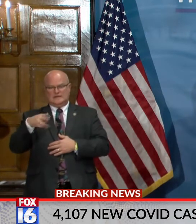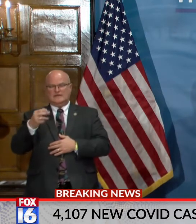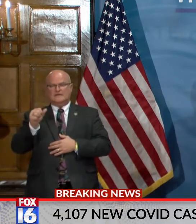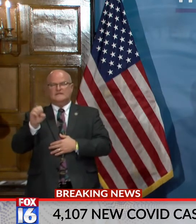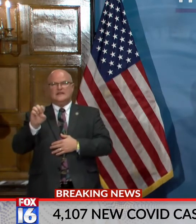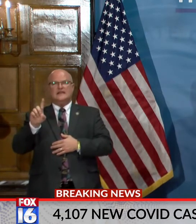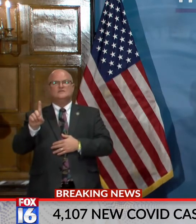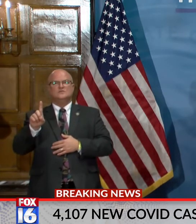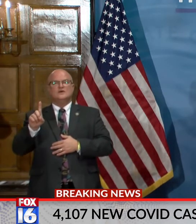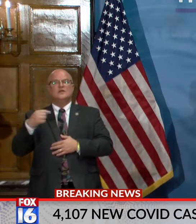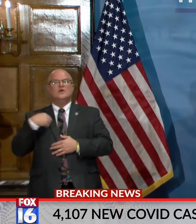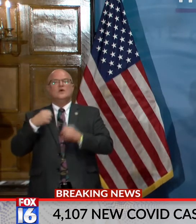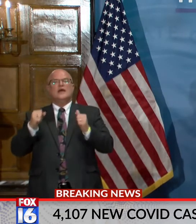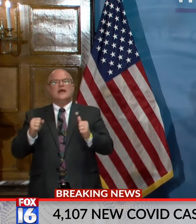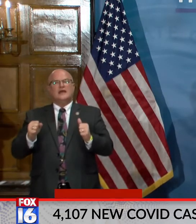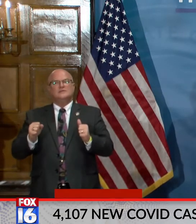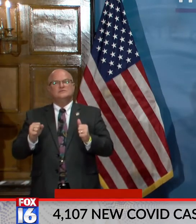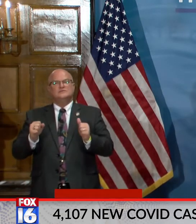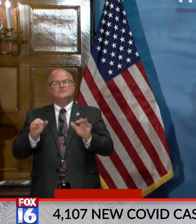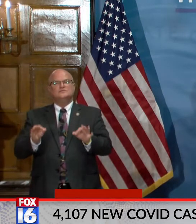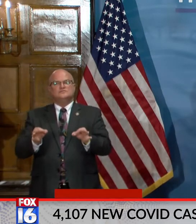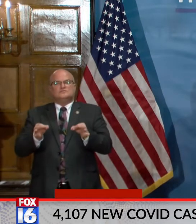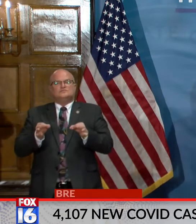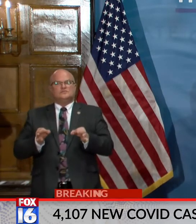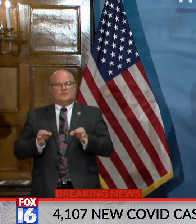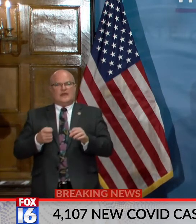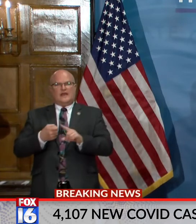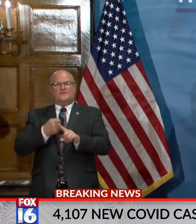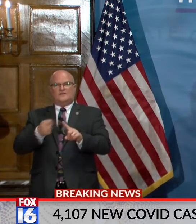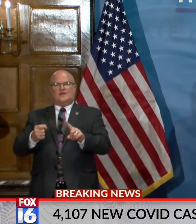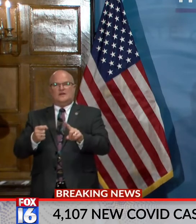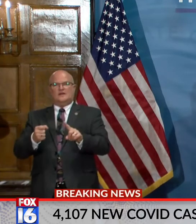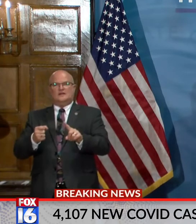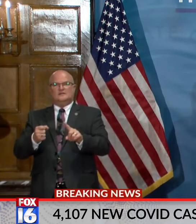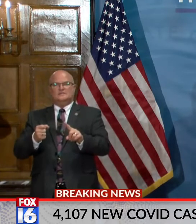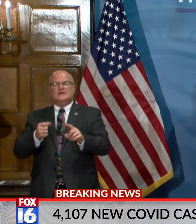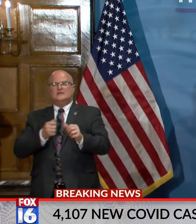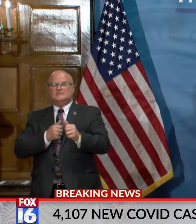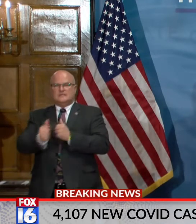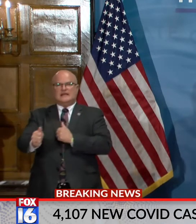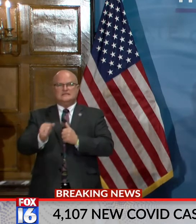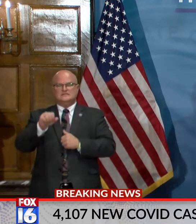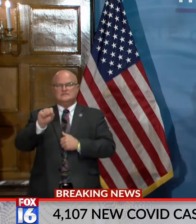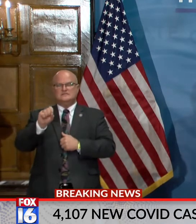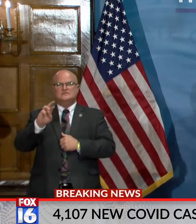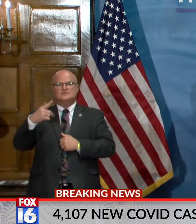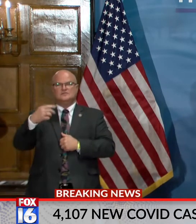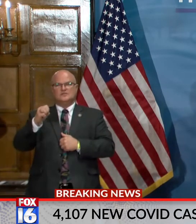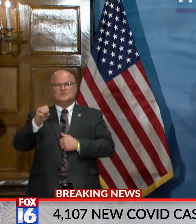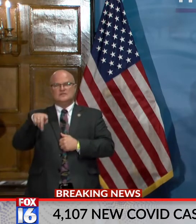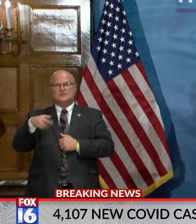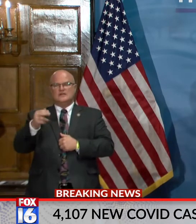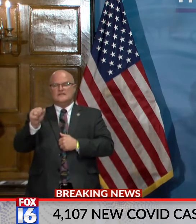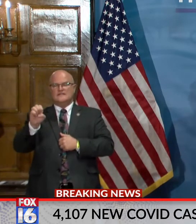We were able to pull back from advancing to surge phase 2, but right now,